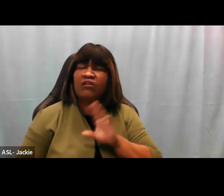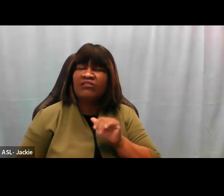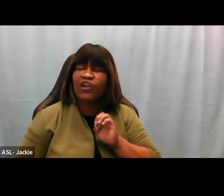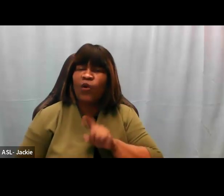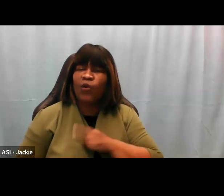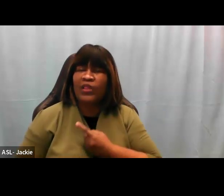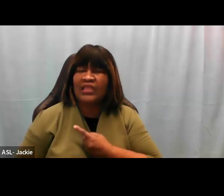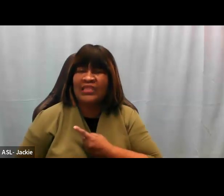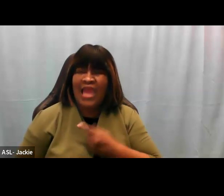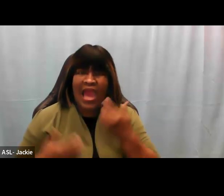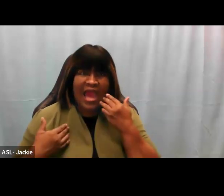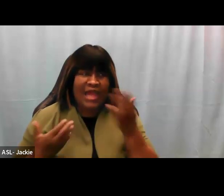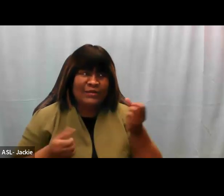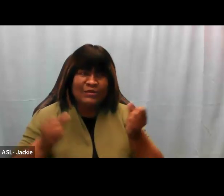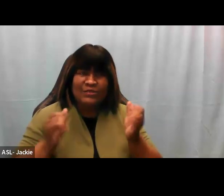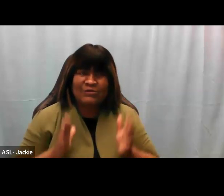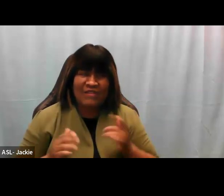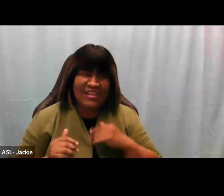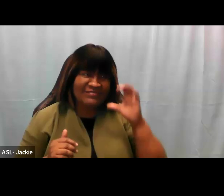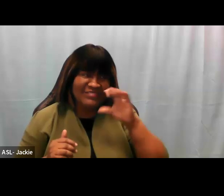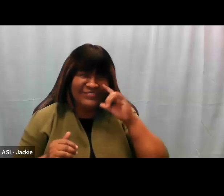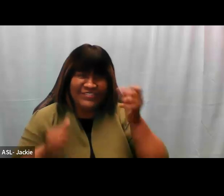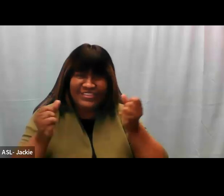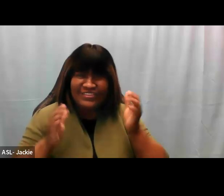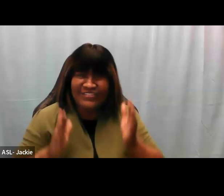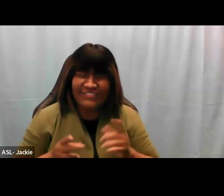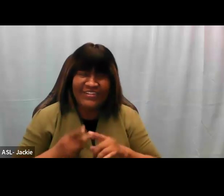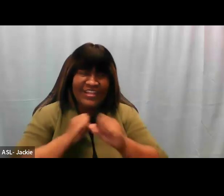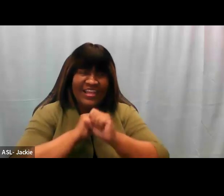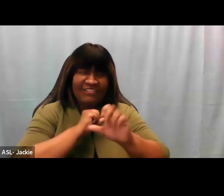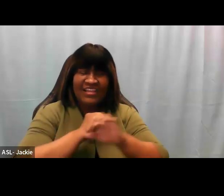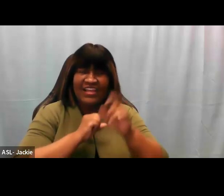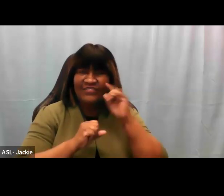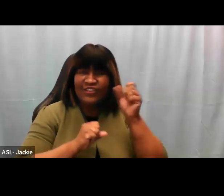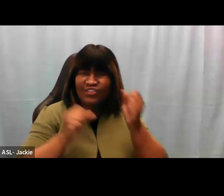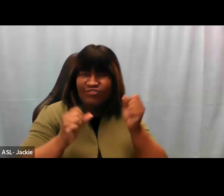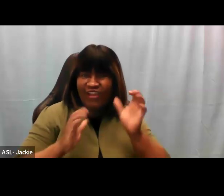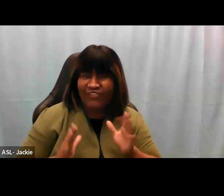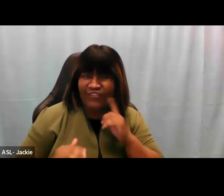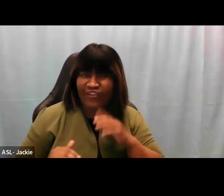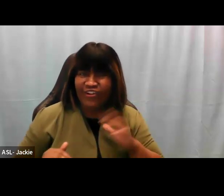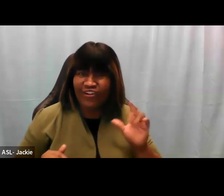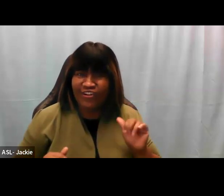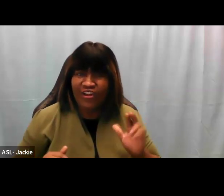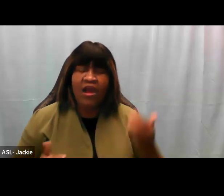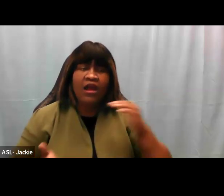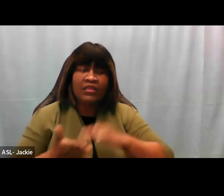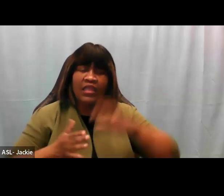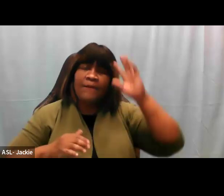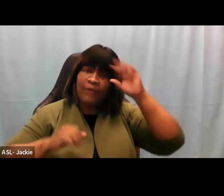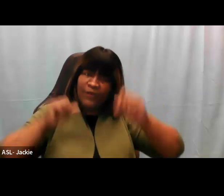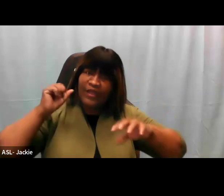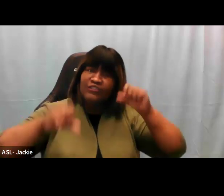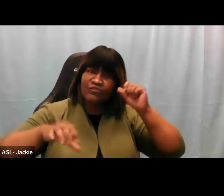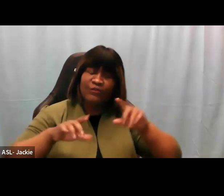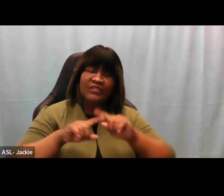know that driver yet, so I would be finding them and advertising for that position. So it's brainstorming those kinds of things